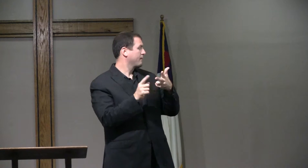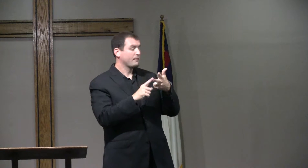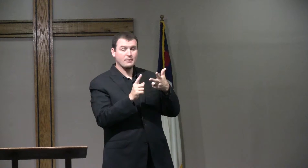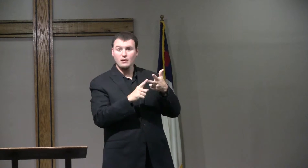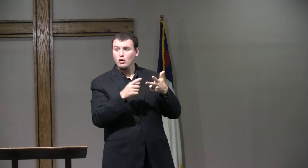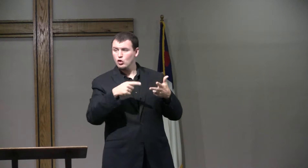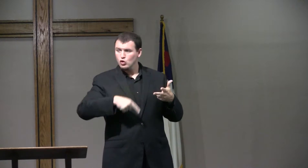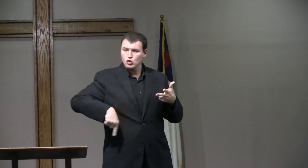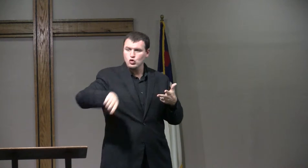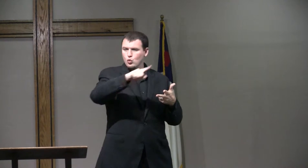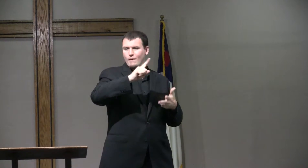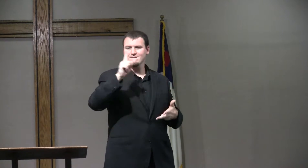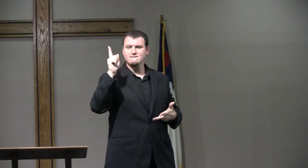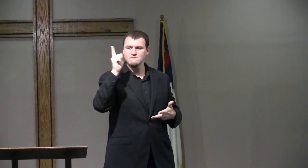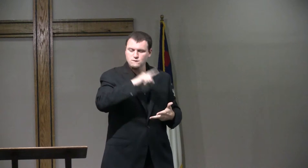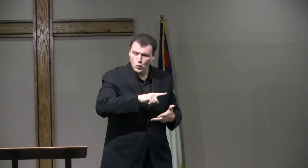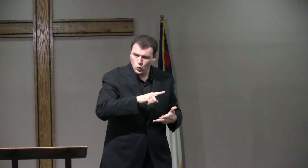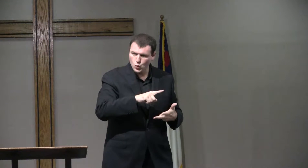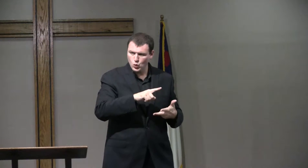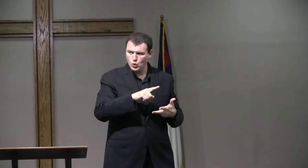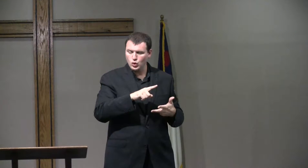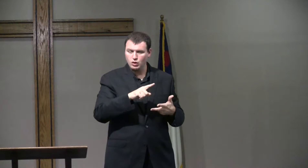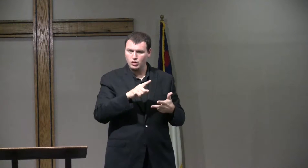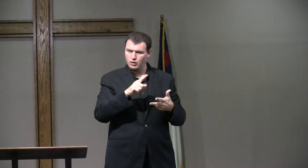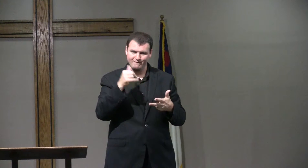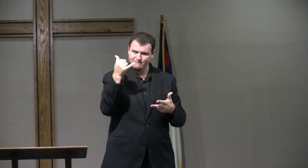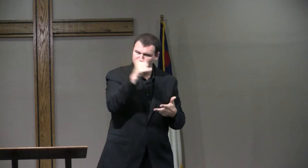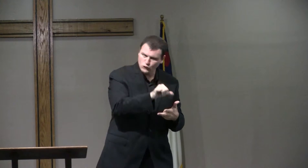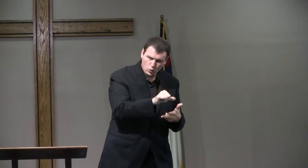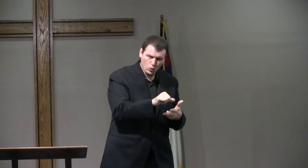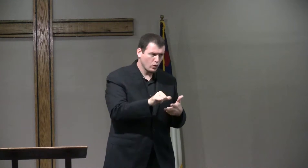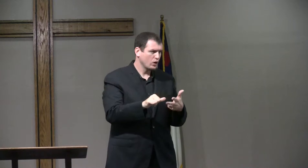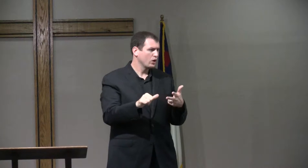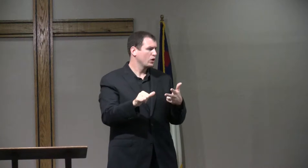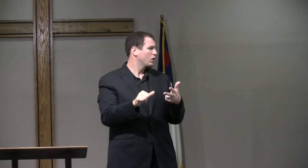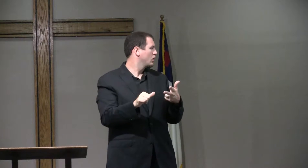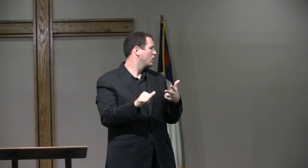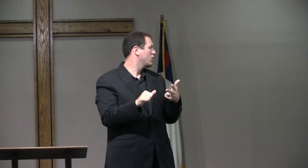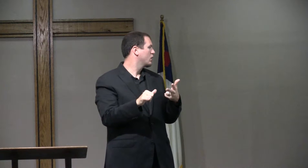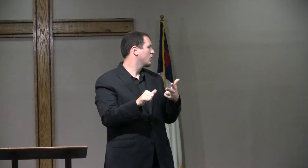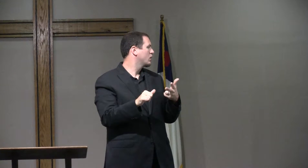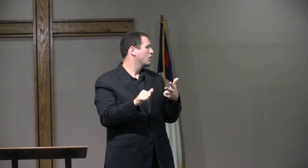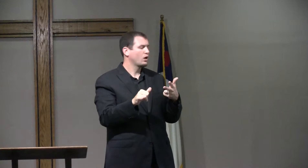In danger of the council. And then saying, you fool.